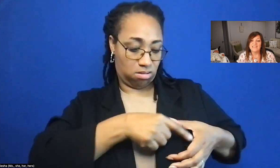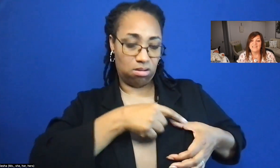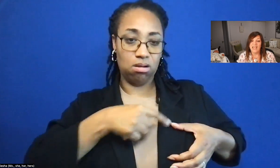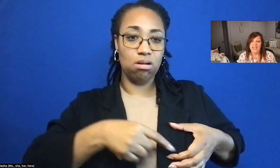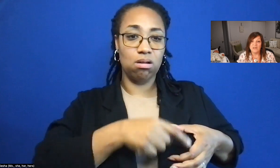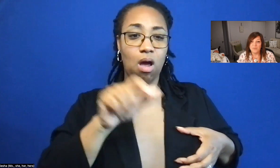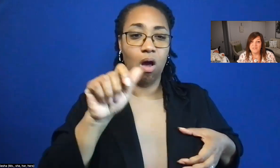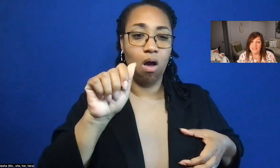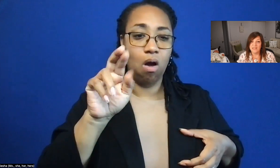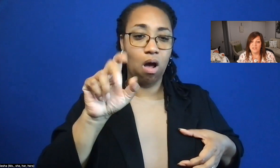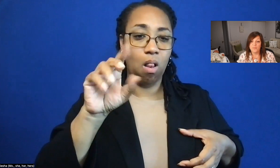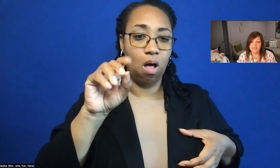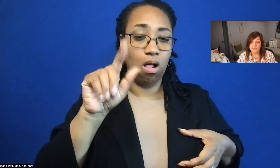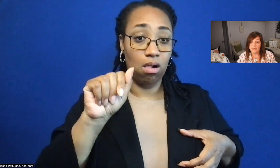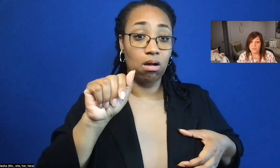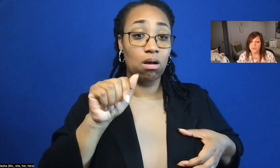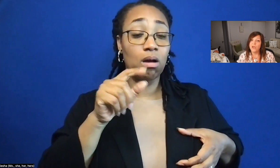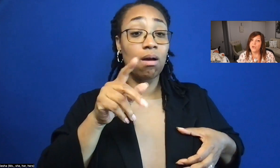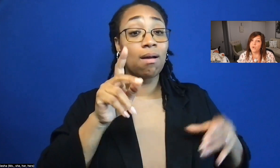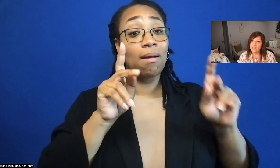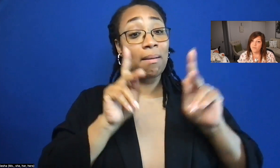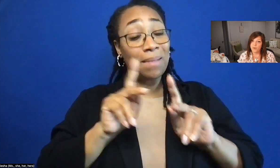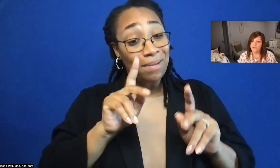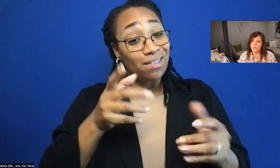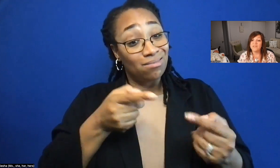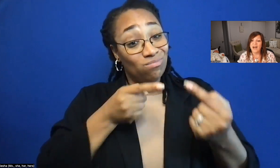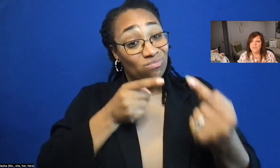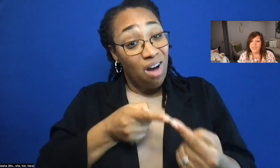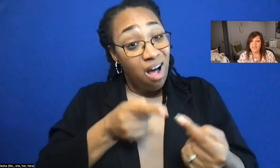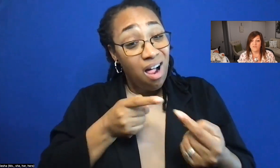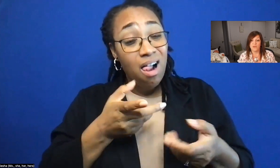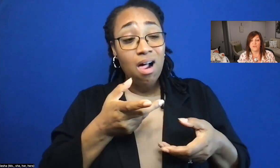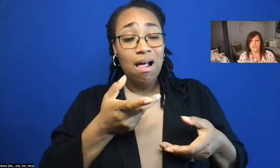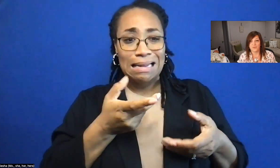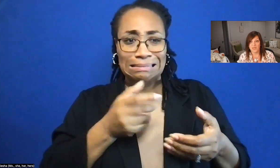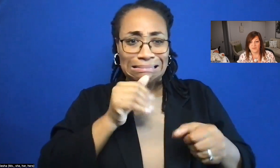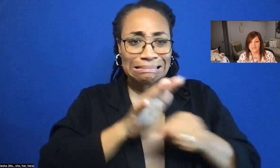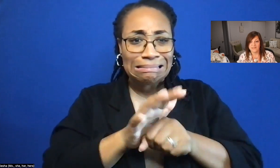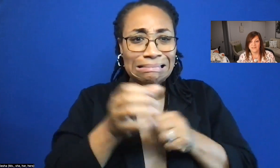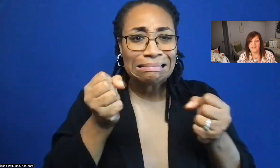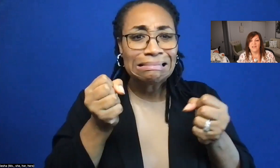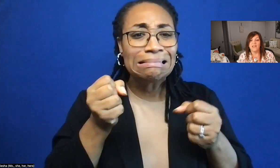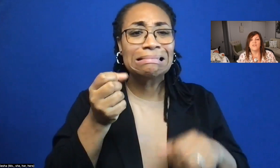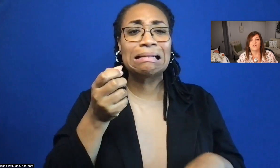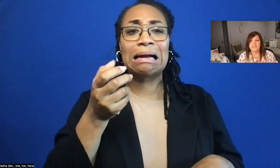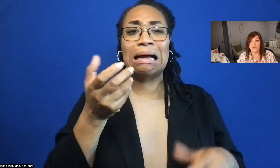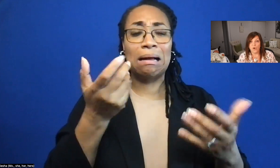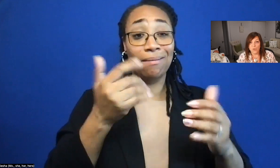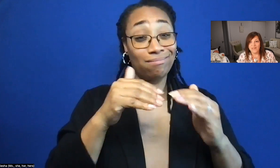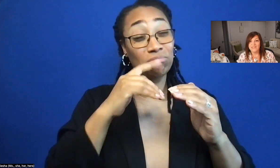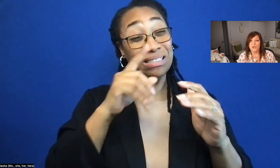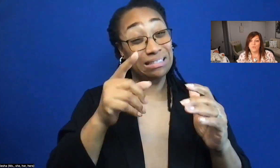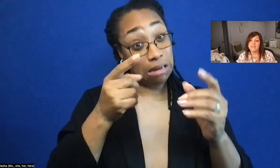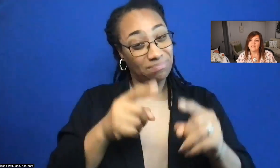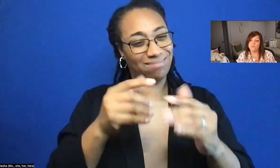Less than 10% of pregnant people who give birth will not make enough milk for their babies. There is